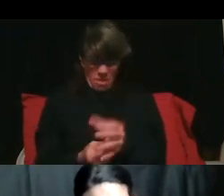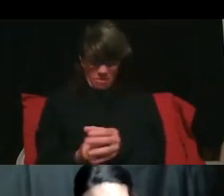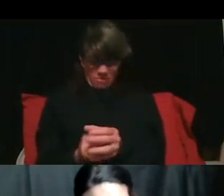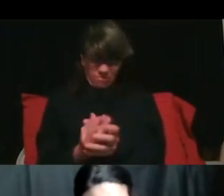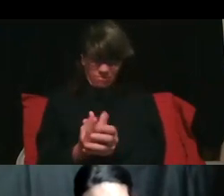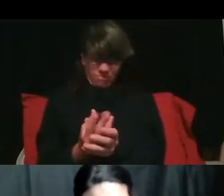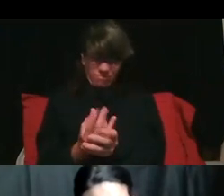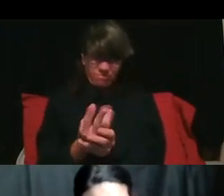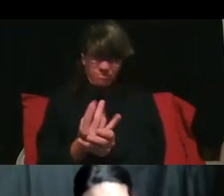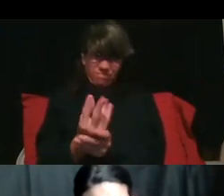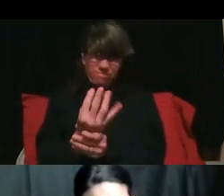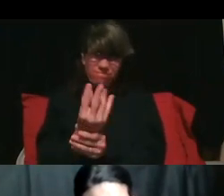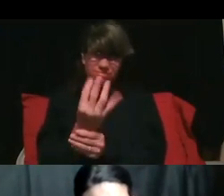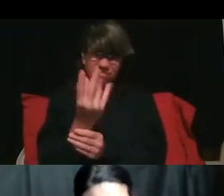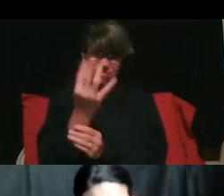Yetta,